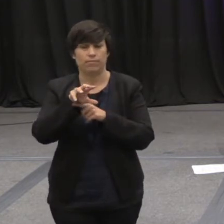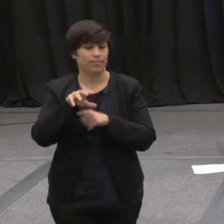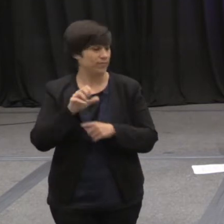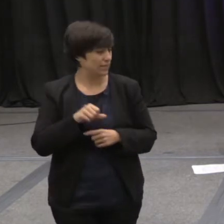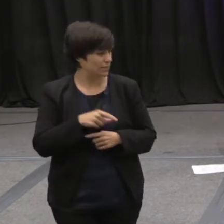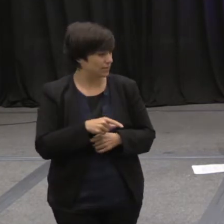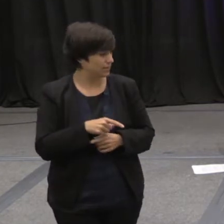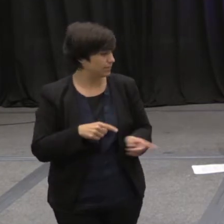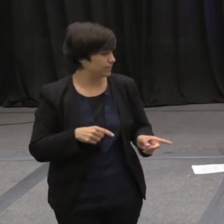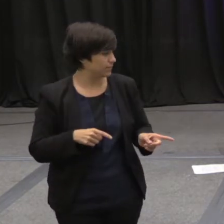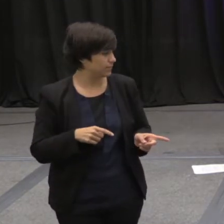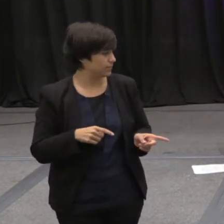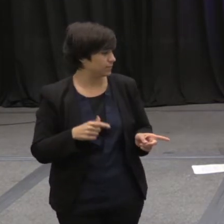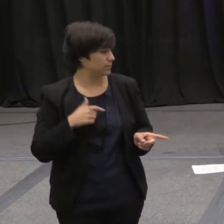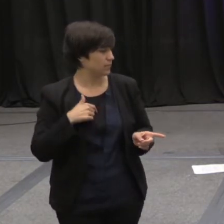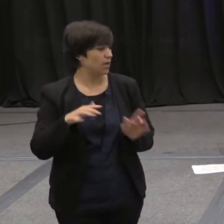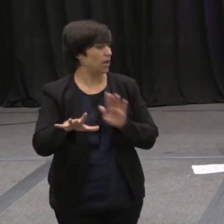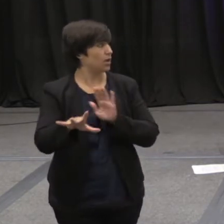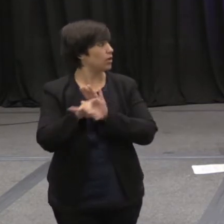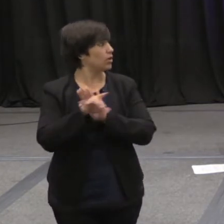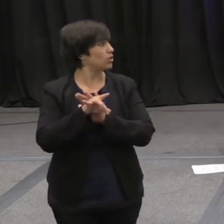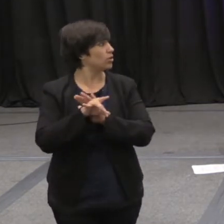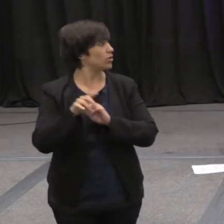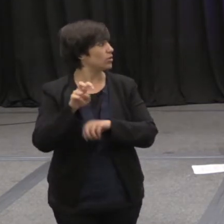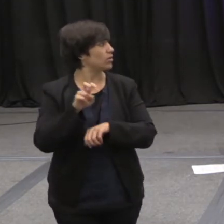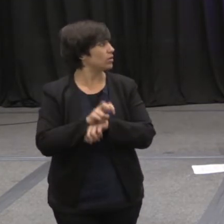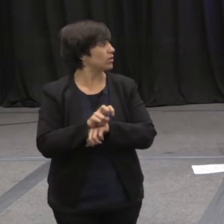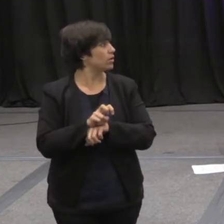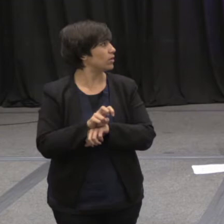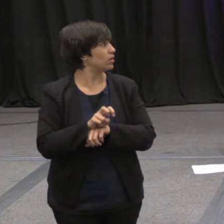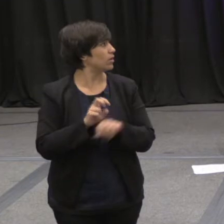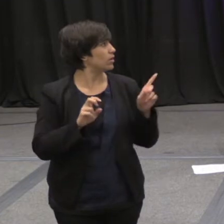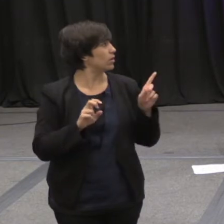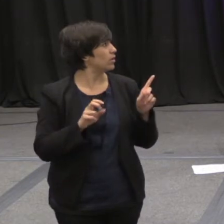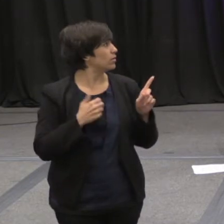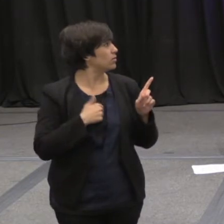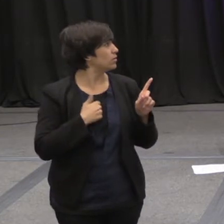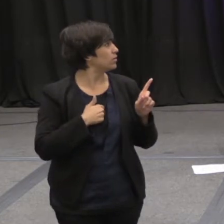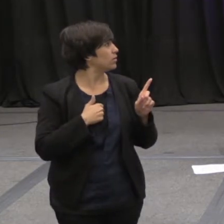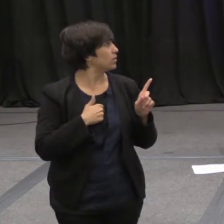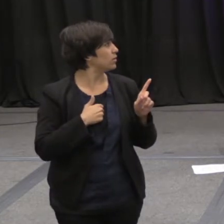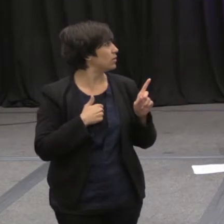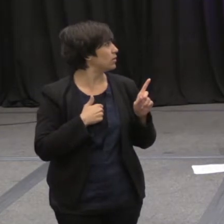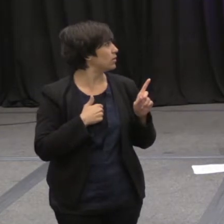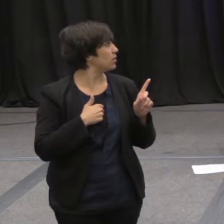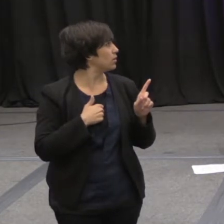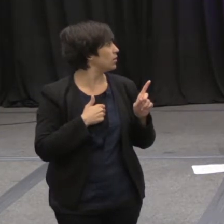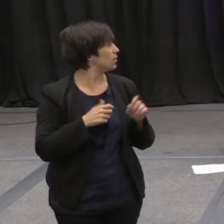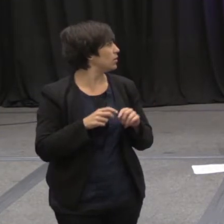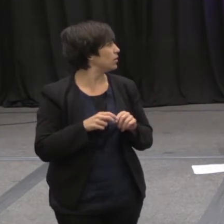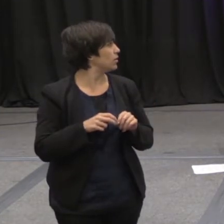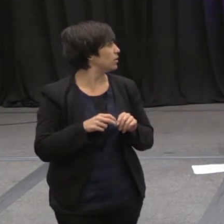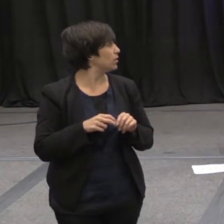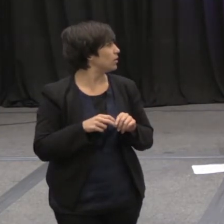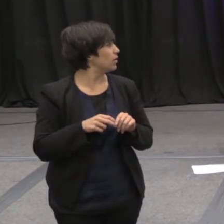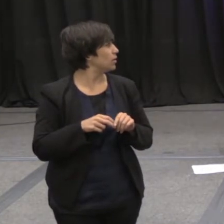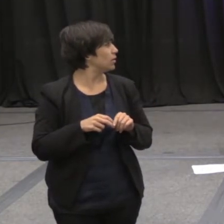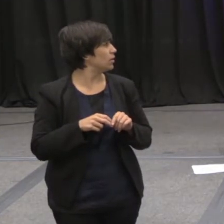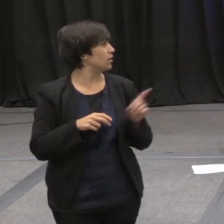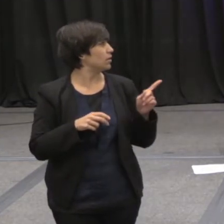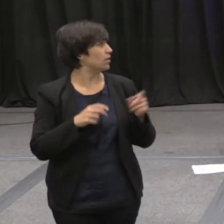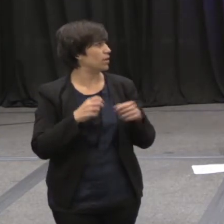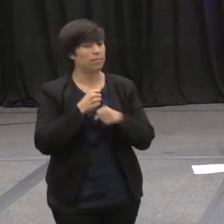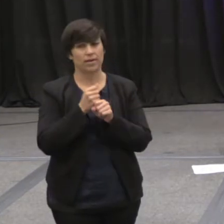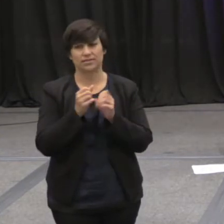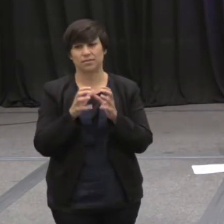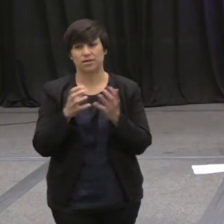ma'am. I chose to sit here because I wanted... Would we please just switch if you share that mic? It just makes it